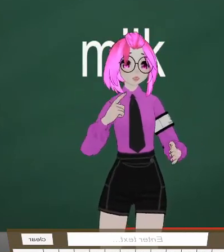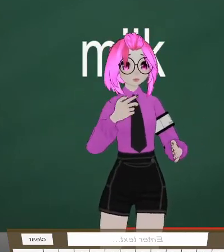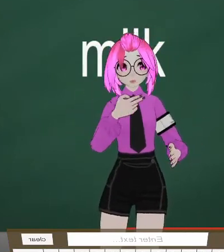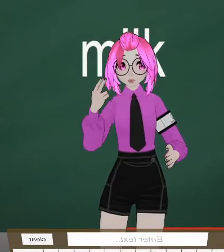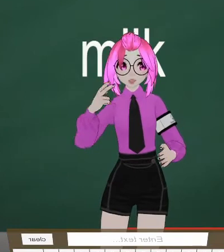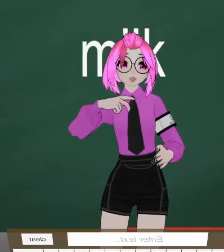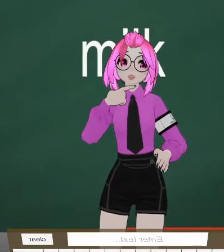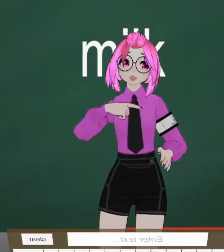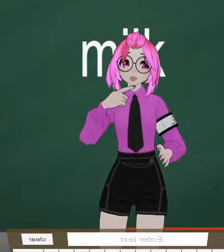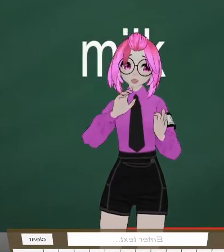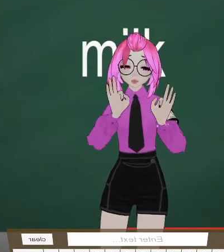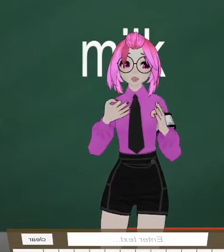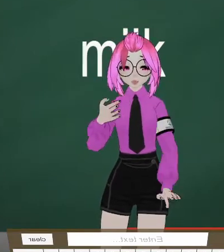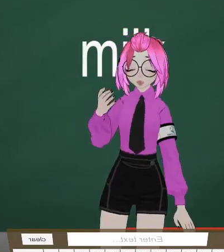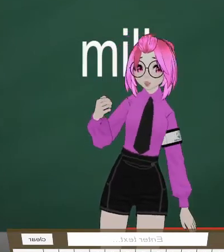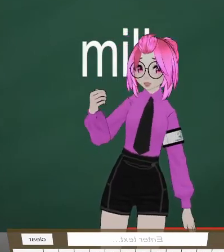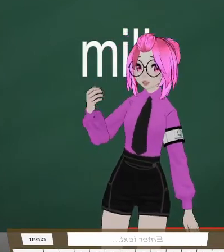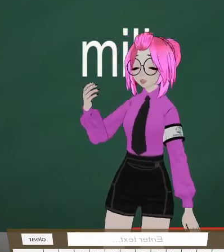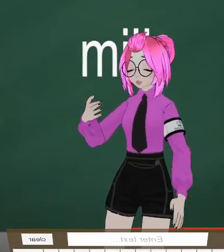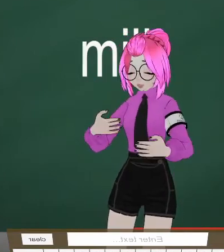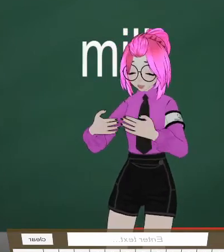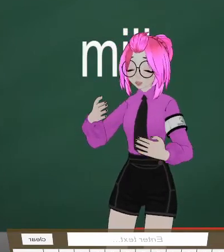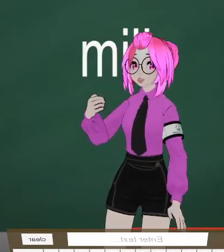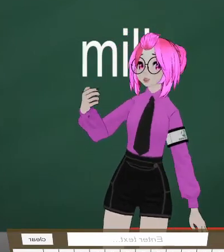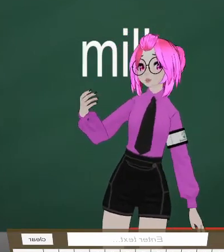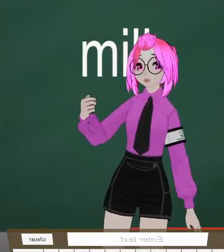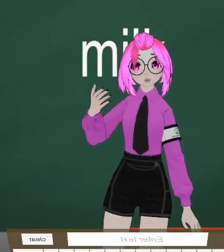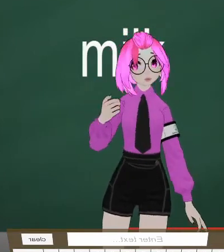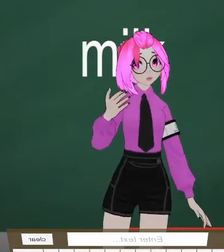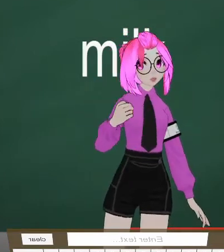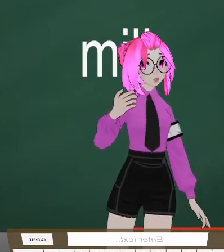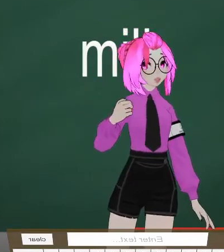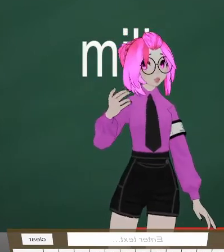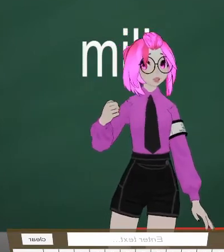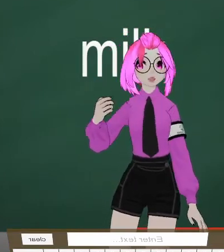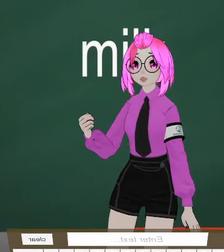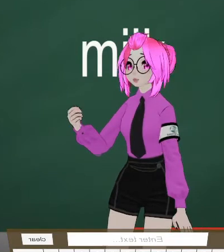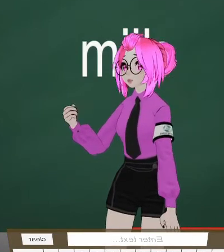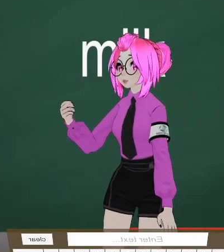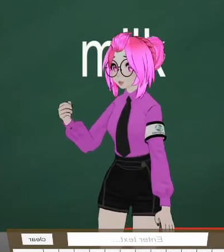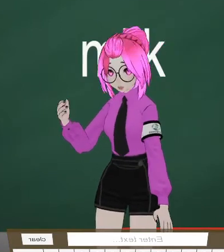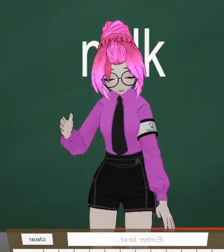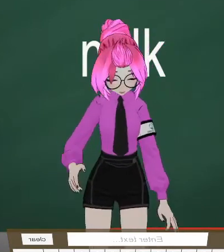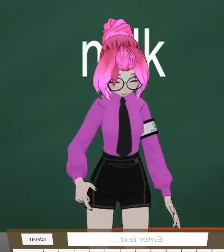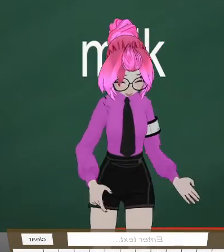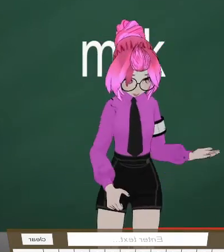or hearing or even hearing families will teach their babies this sign milk a little trivia there milk and then